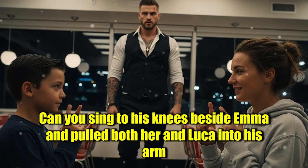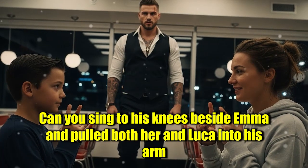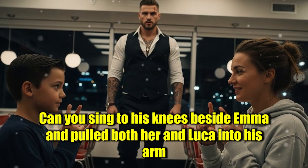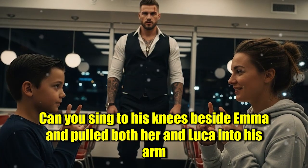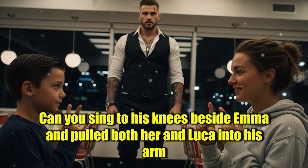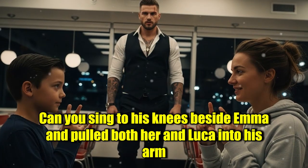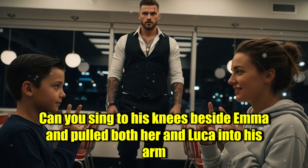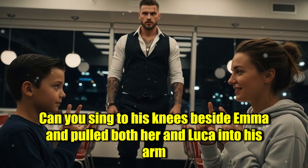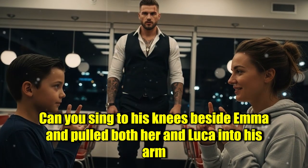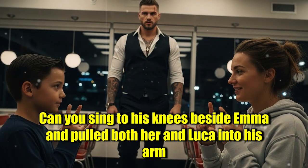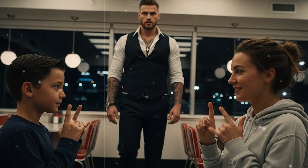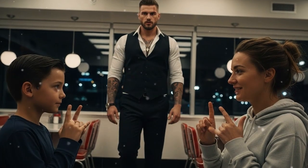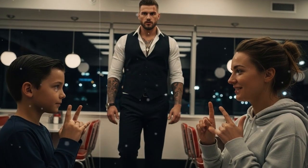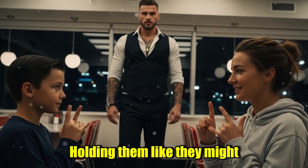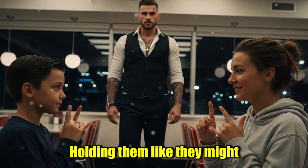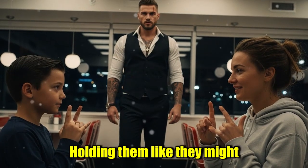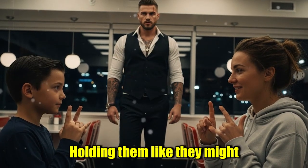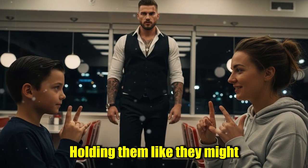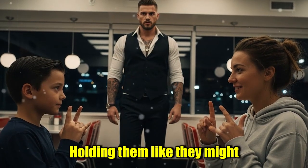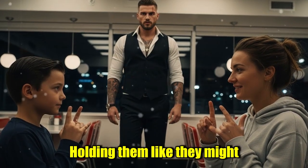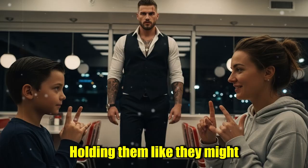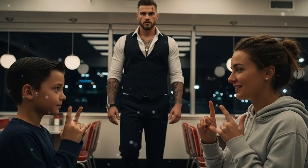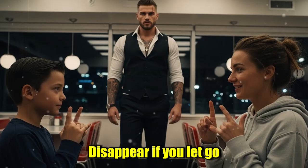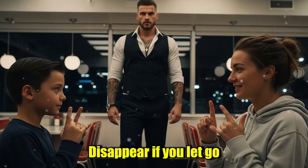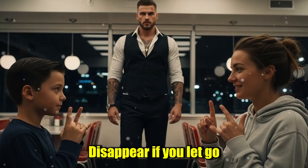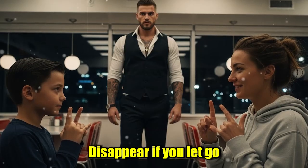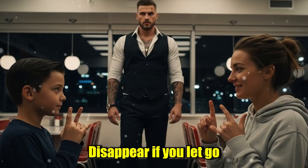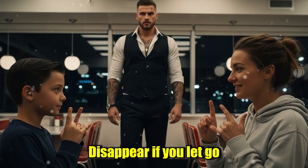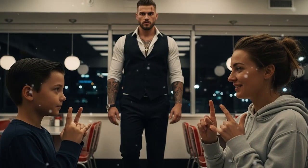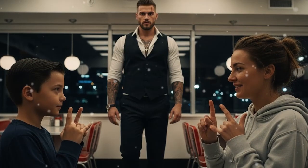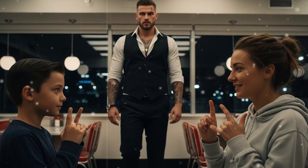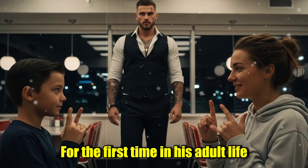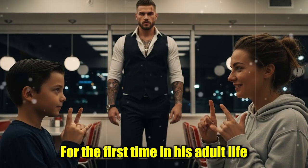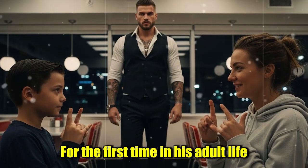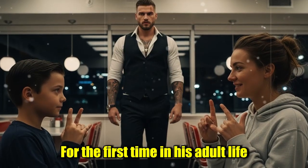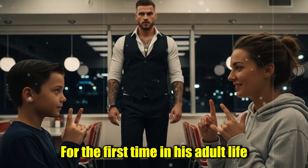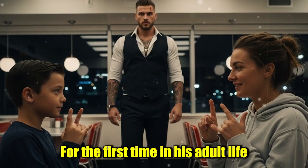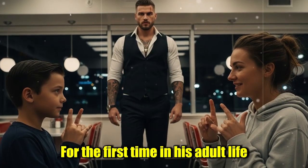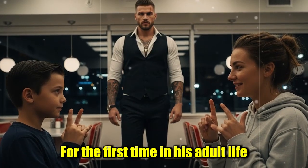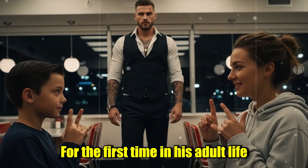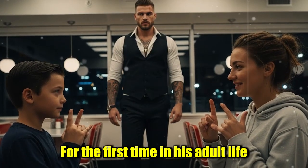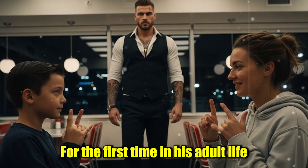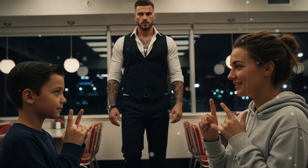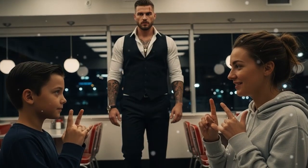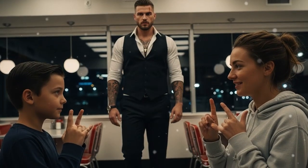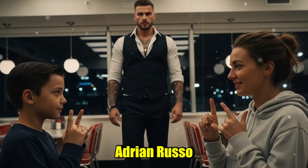both her and Luca into his arms, holding them like they might disappear if he let go. For the first time in his adult life,